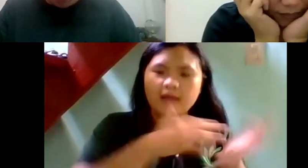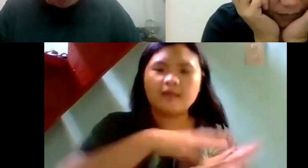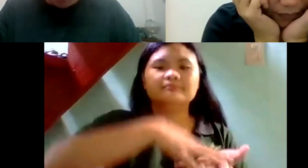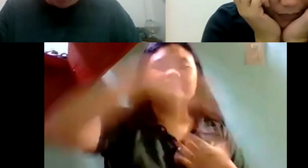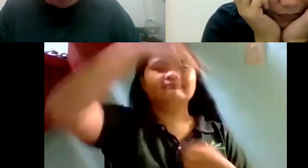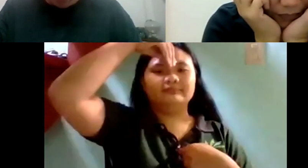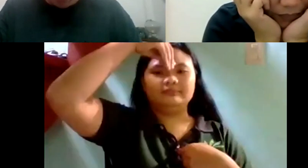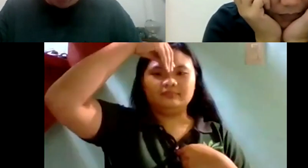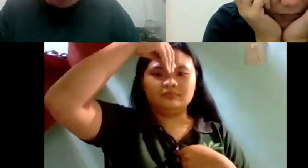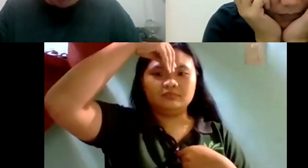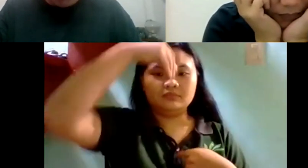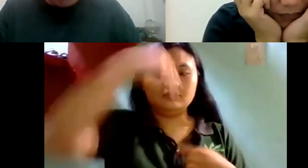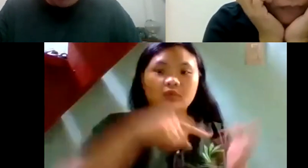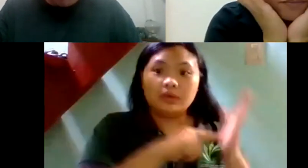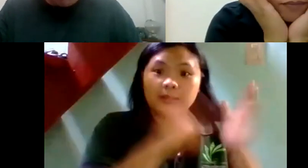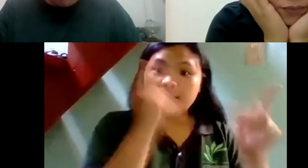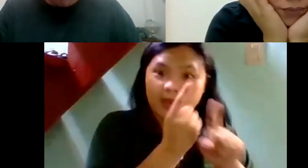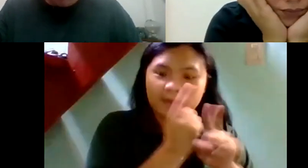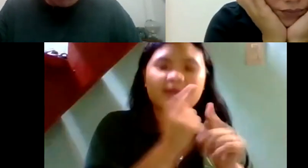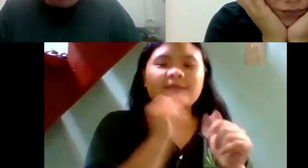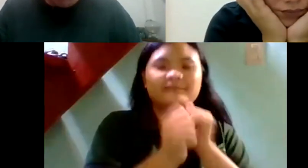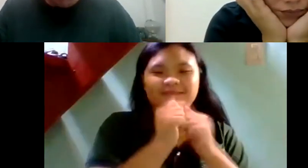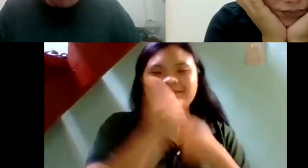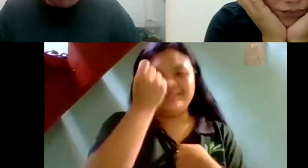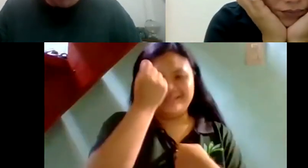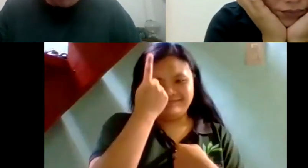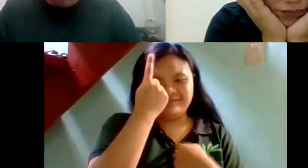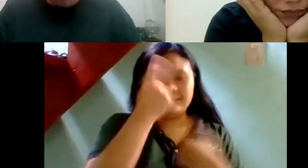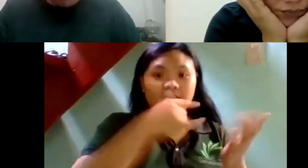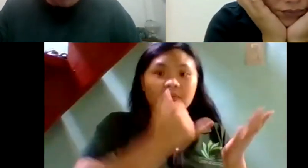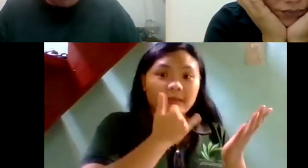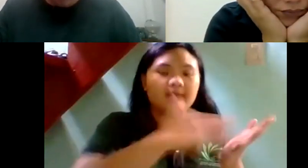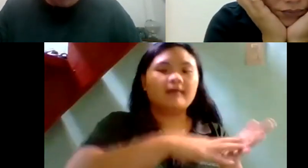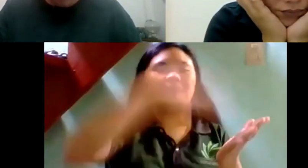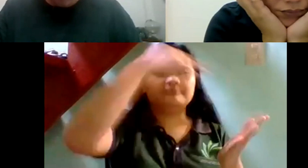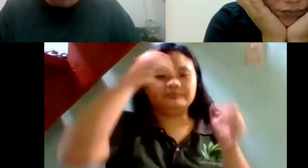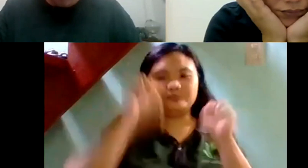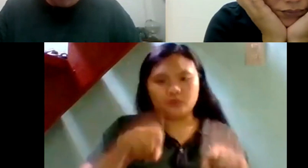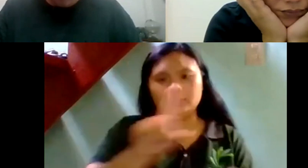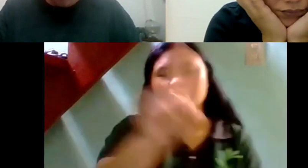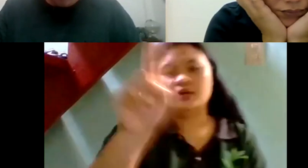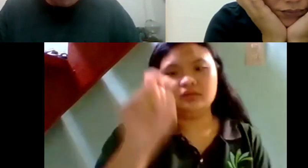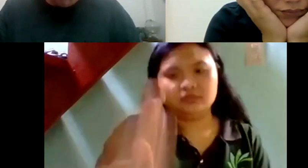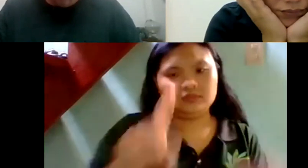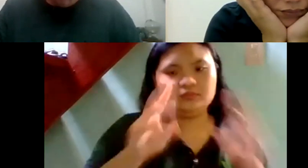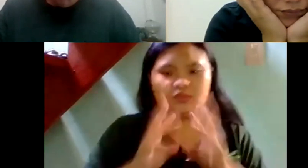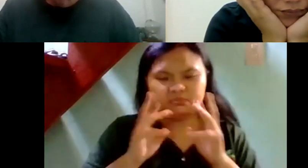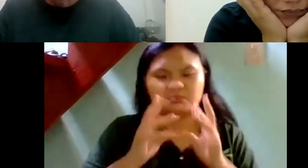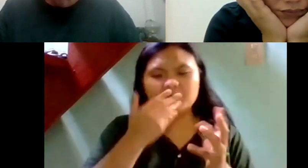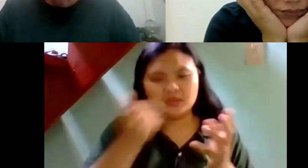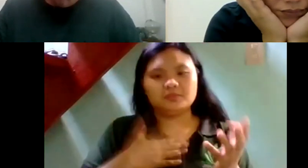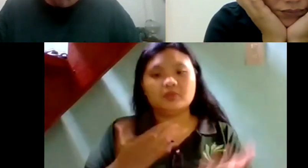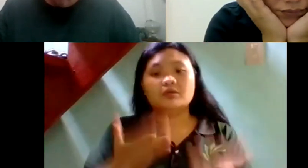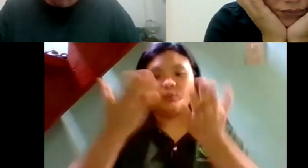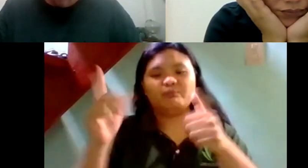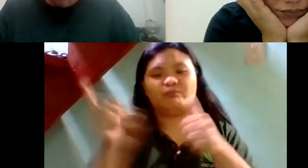Dr. Woody, just to see if we got it right or wrong. It's better that we do stuff on our